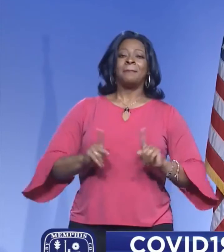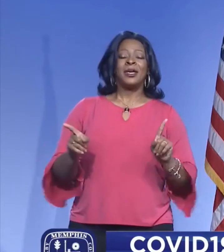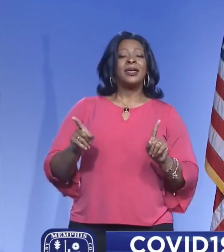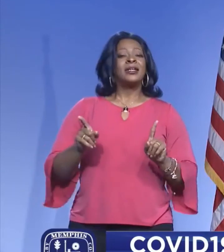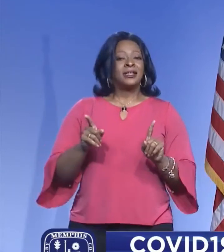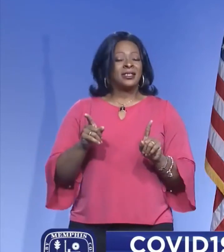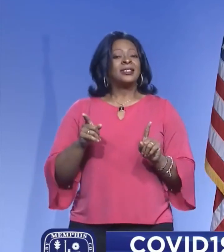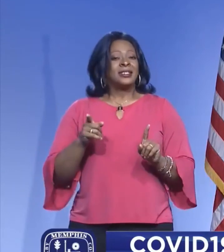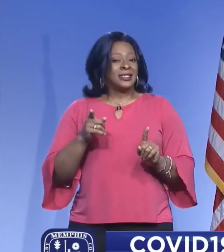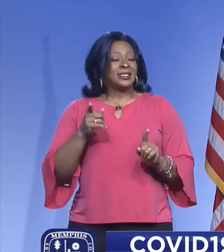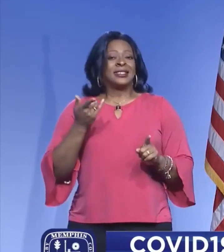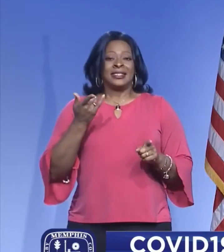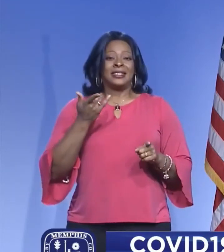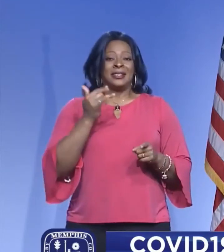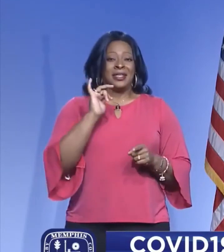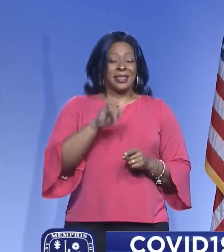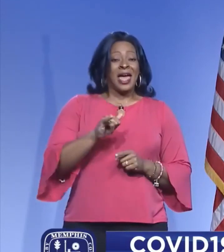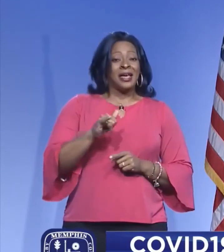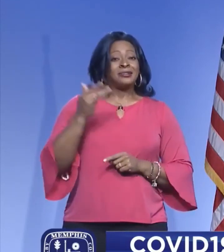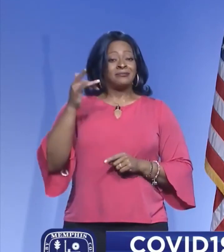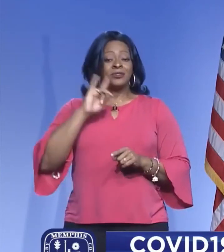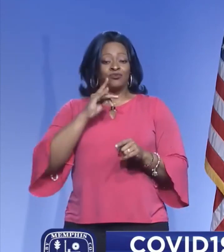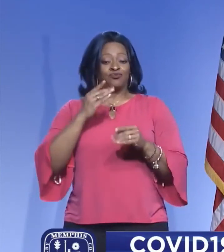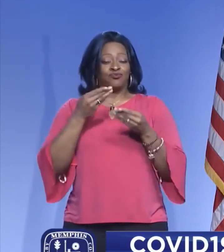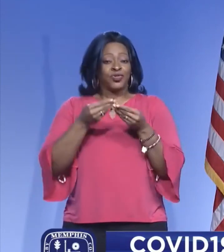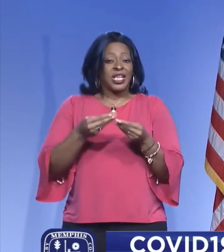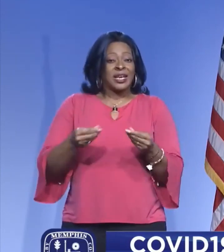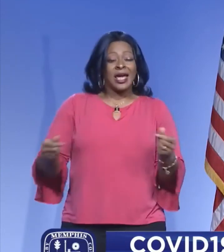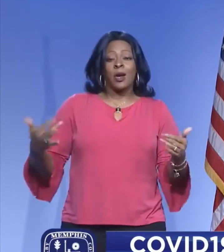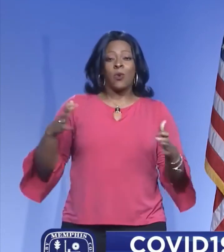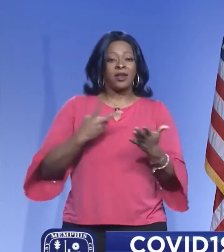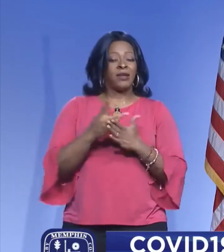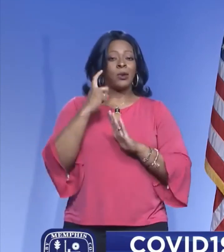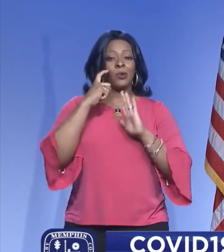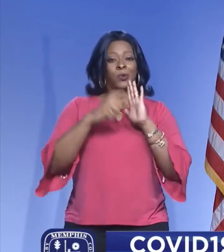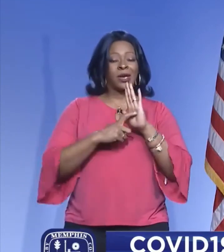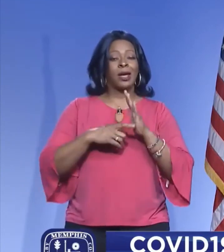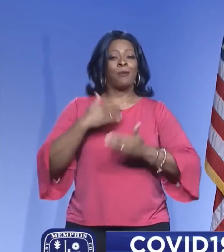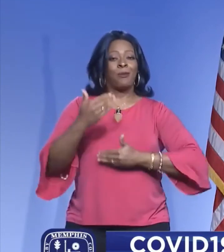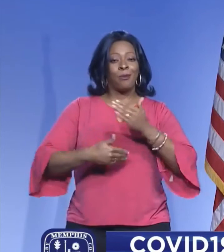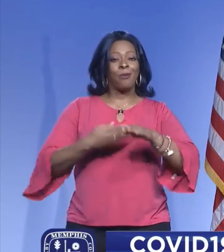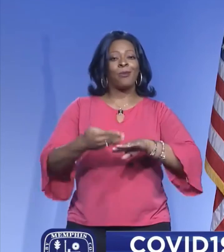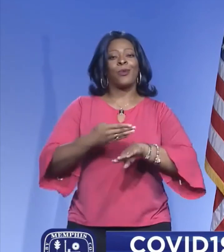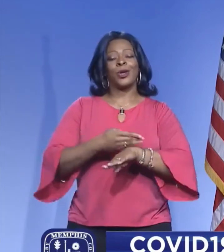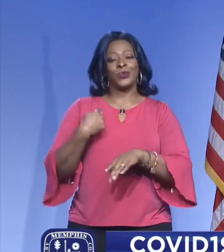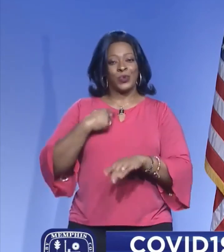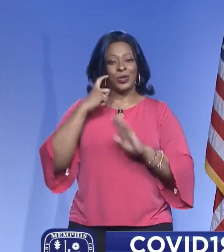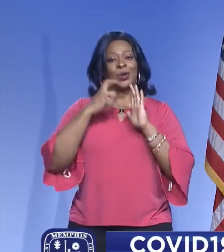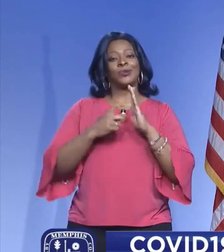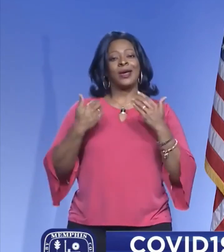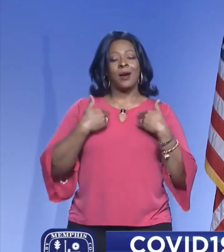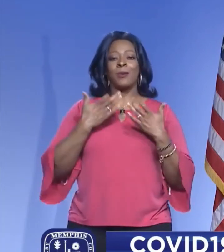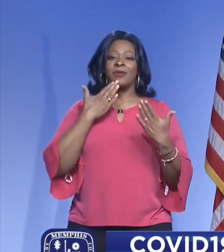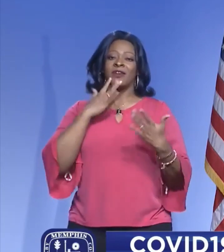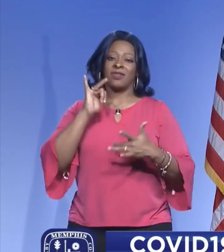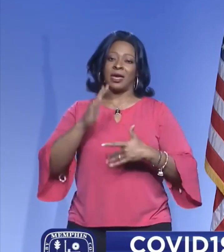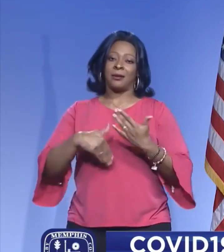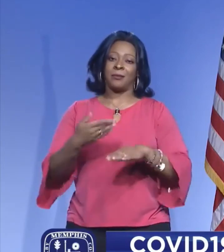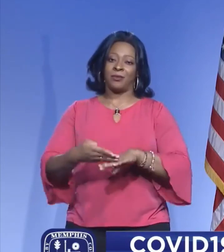thinning out, and we don't want to fail to recognize progress that's been made. We want to be grateful for that progress.